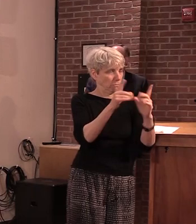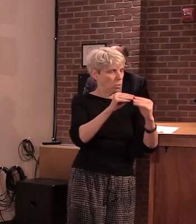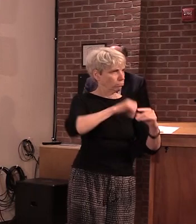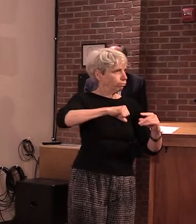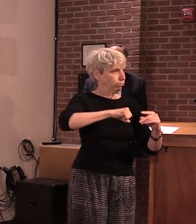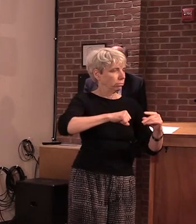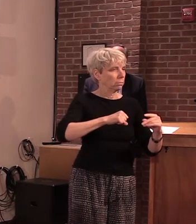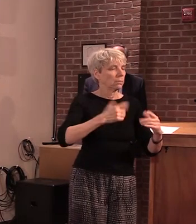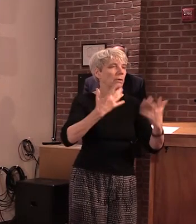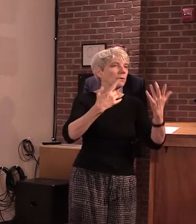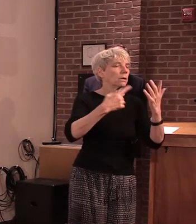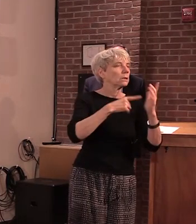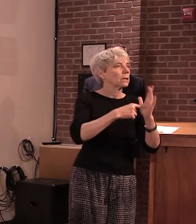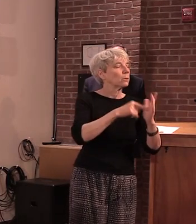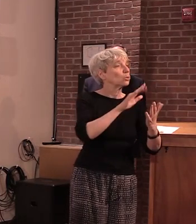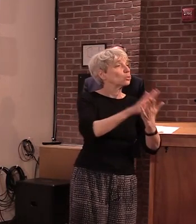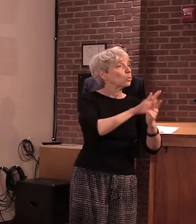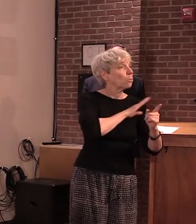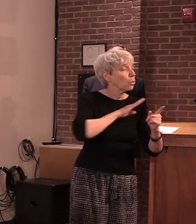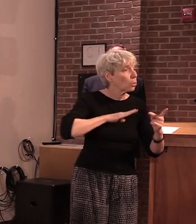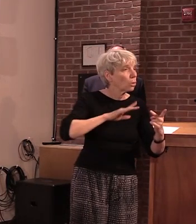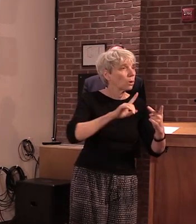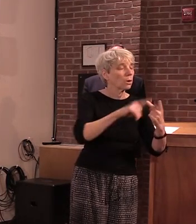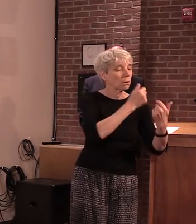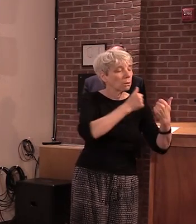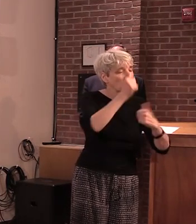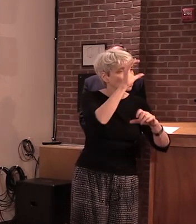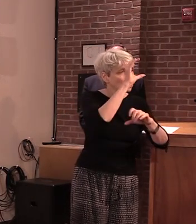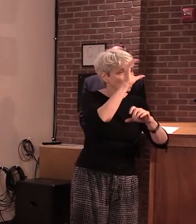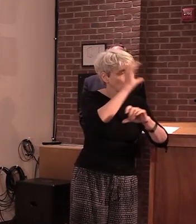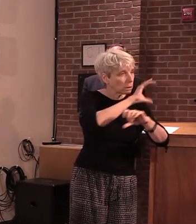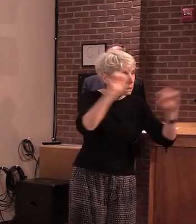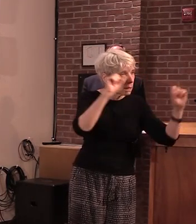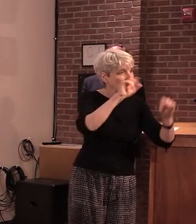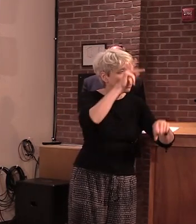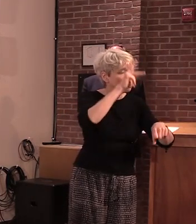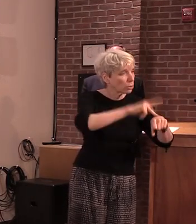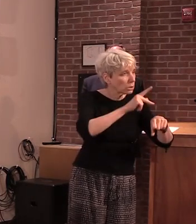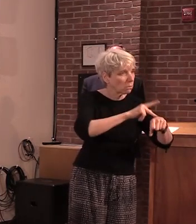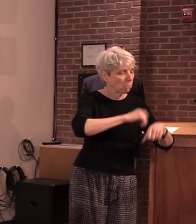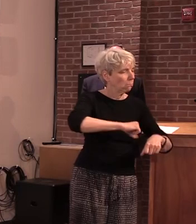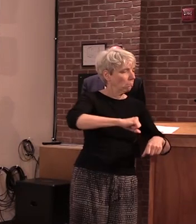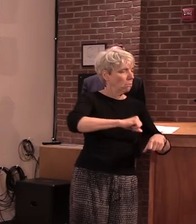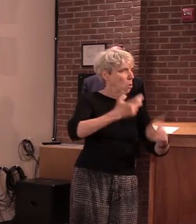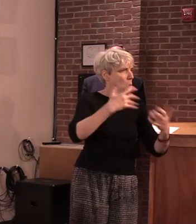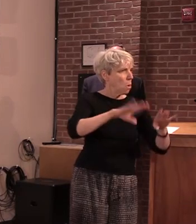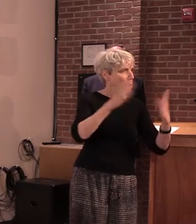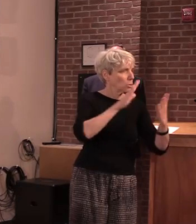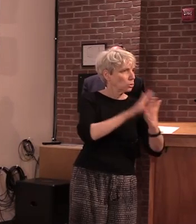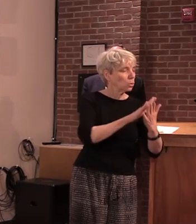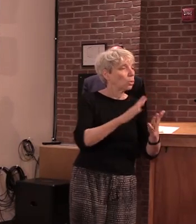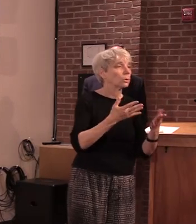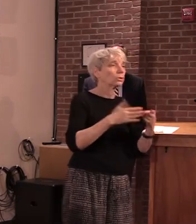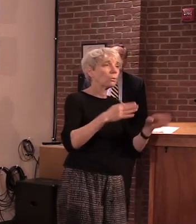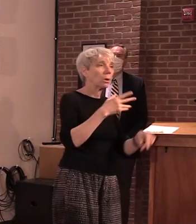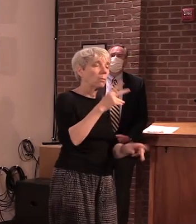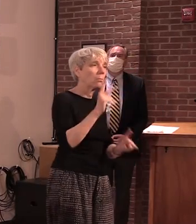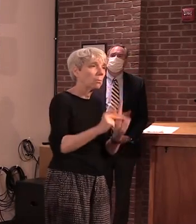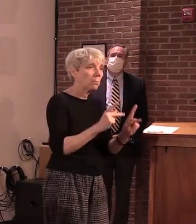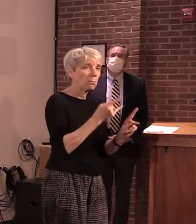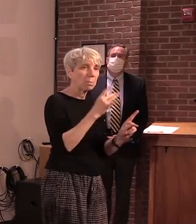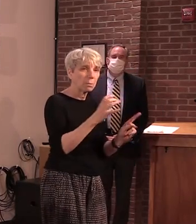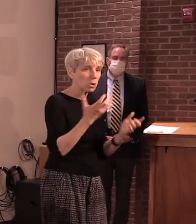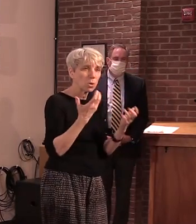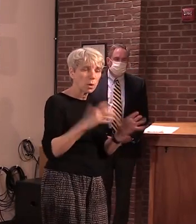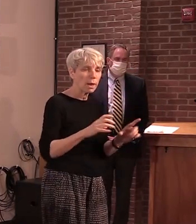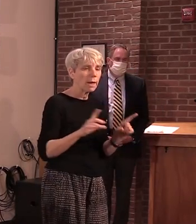from administrators and school boards to a full in-person, or is it more the public? Across the